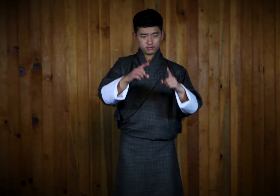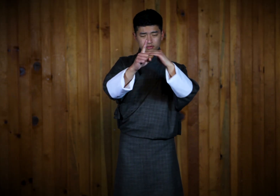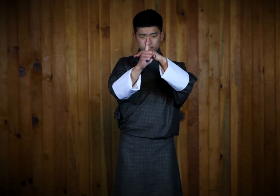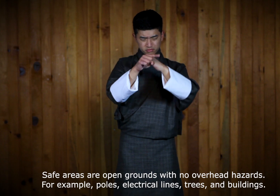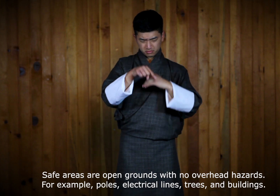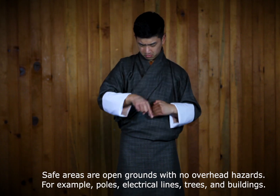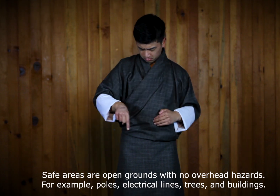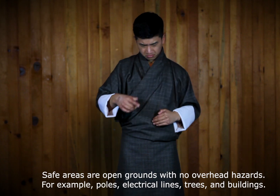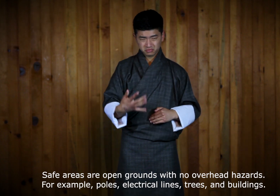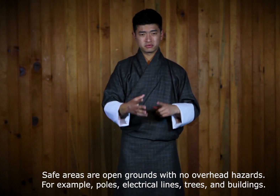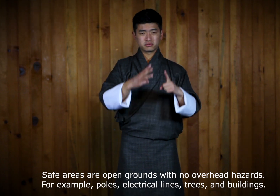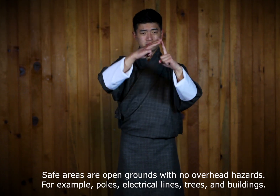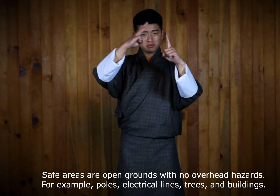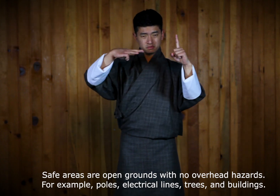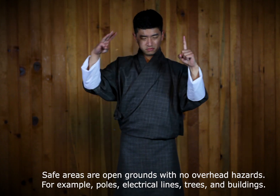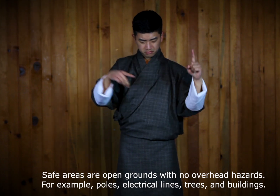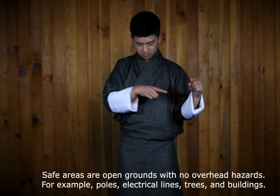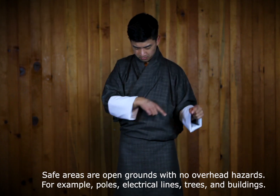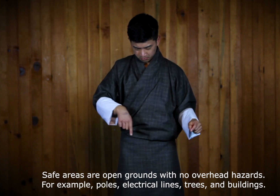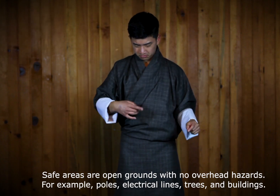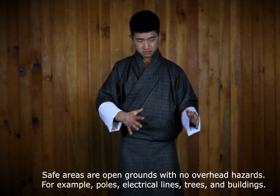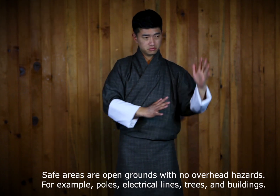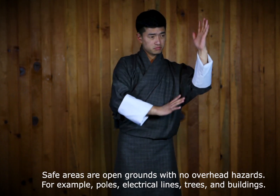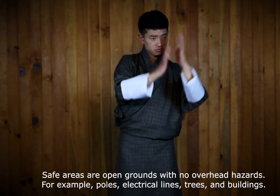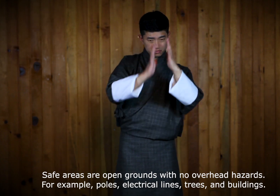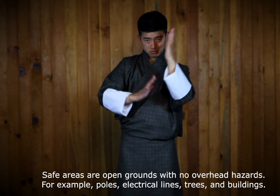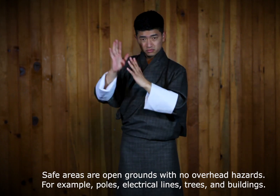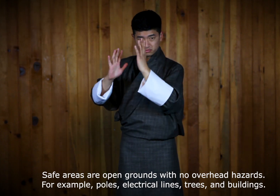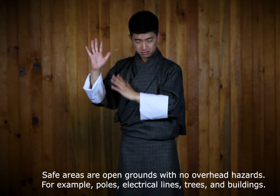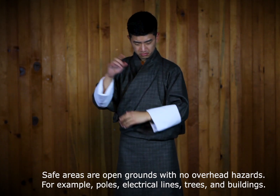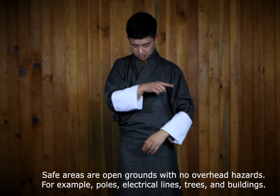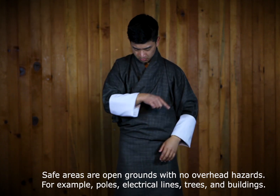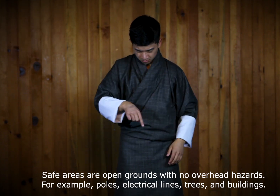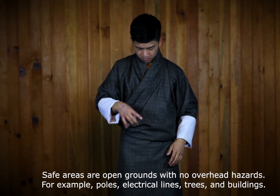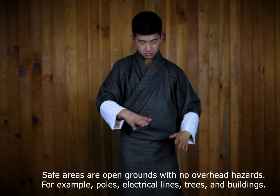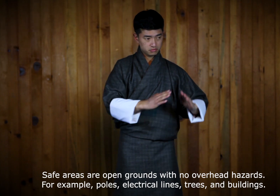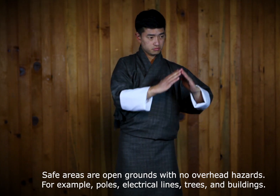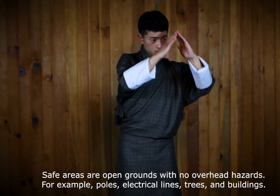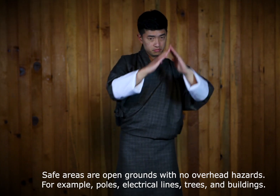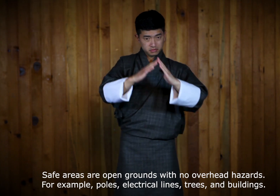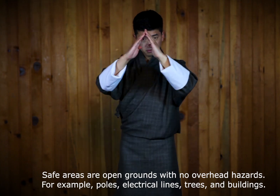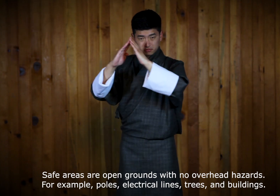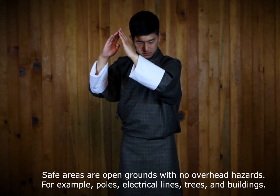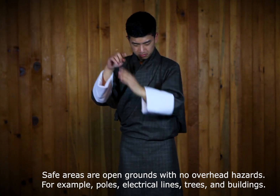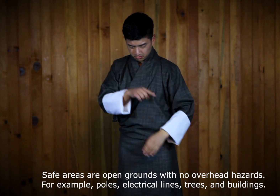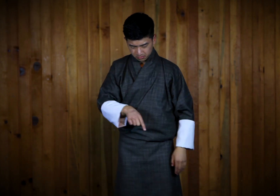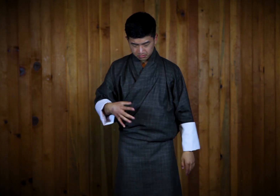For example, poles, electrical lines, trees, and buildings. Know the safe area in